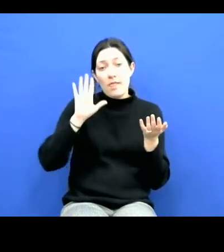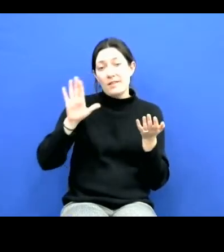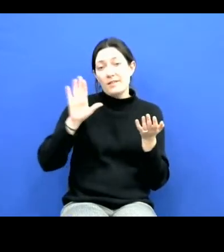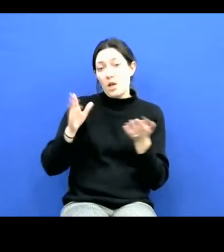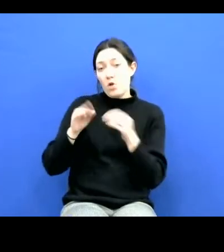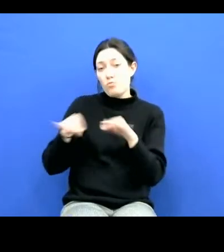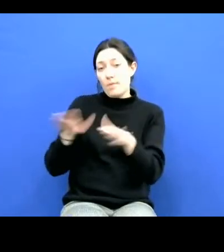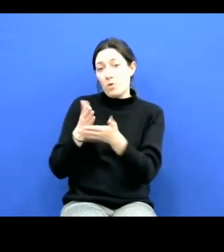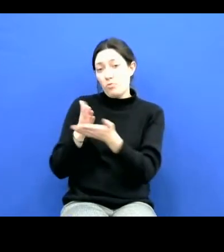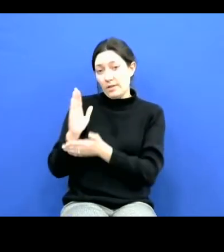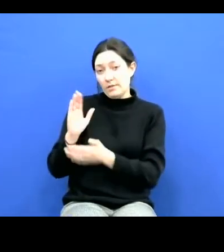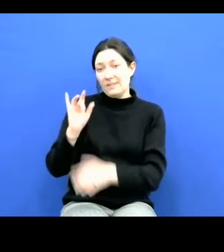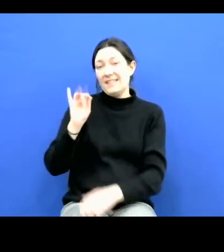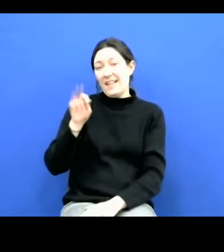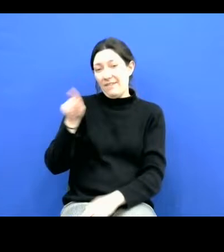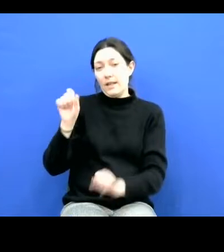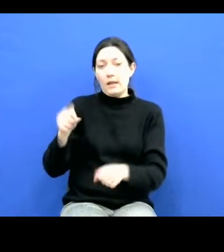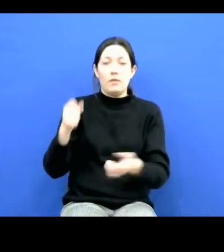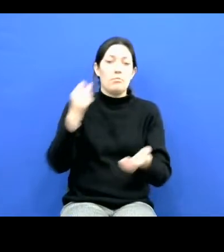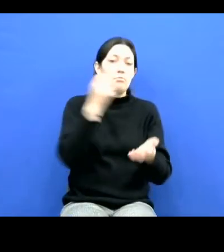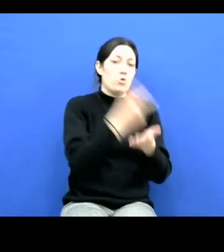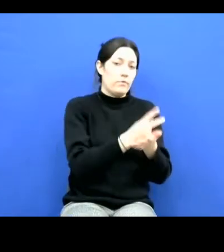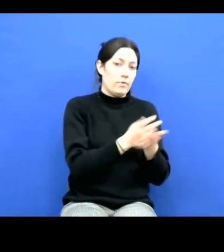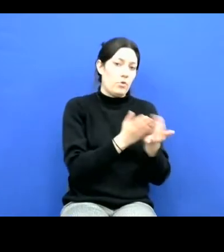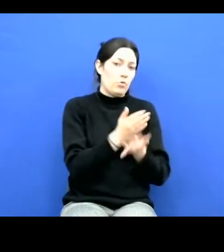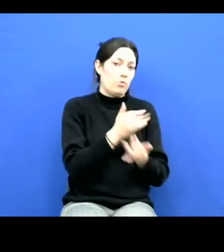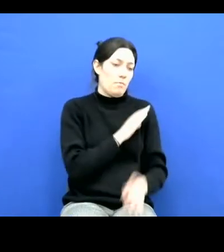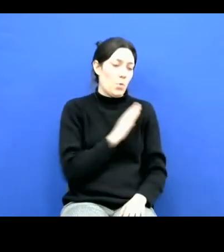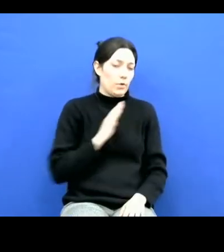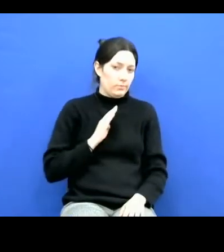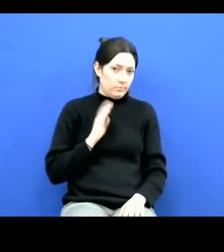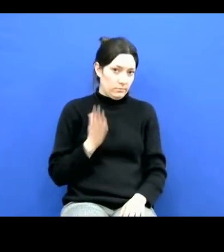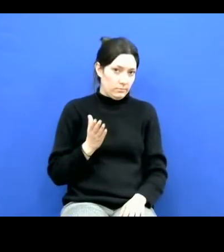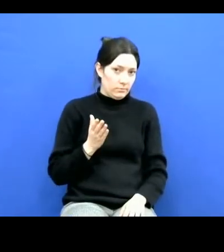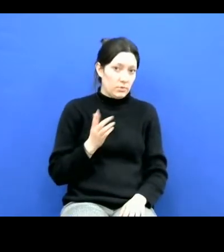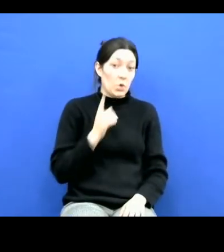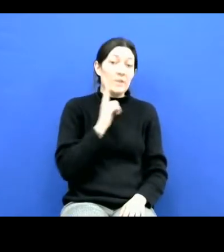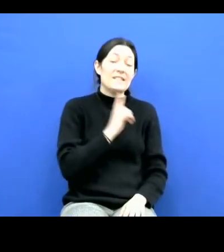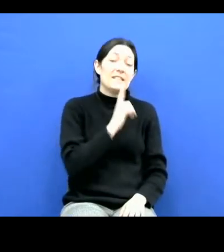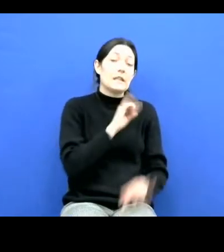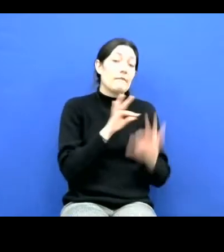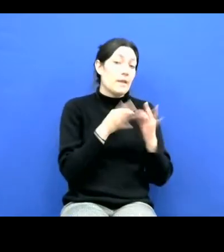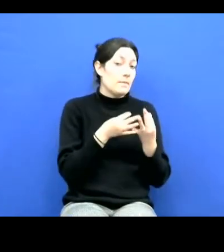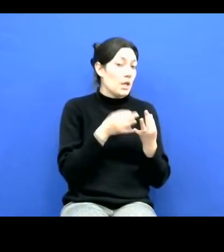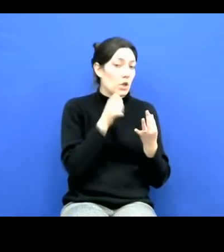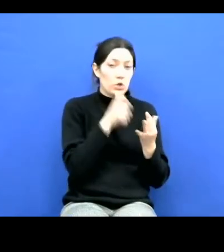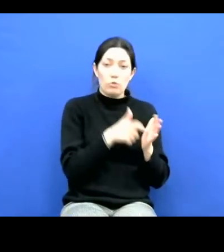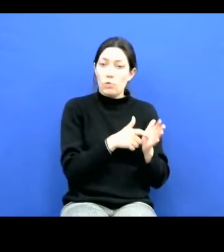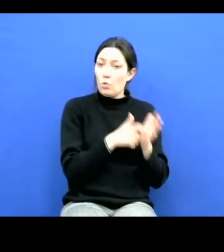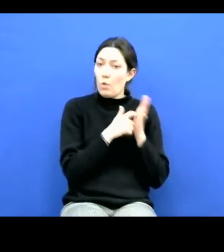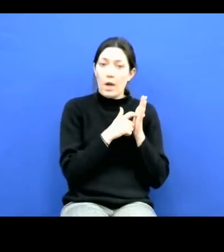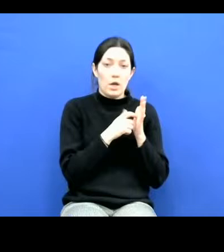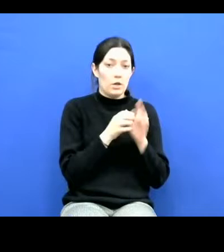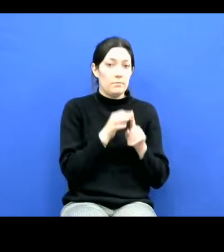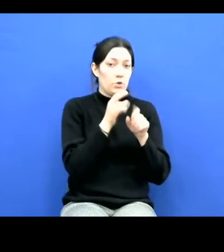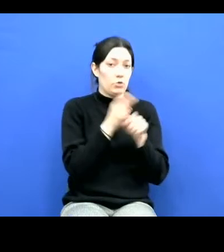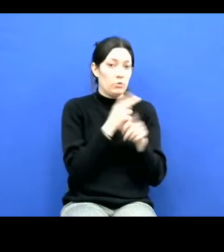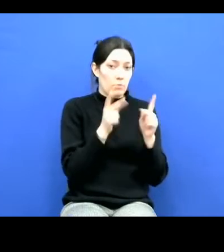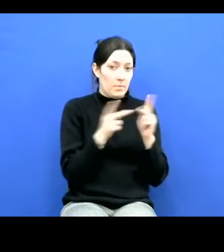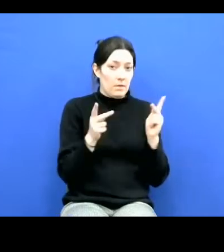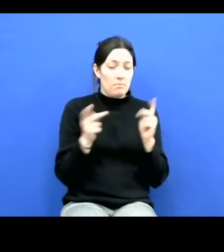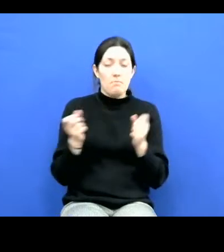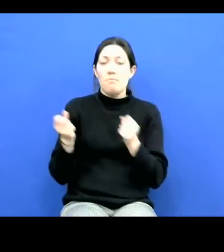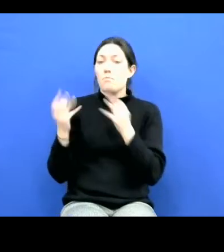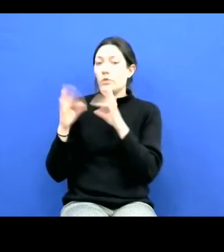that they can get approval. So the single families don't require a special use permit. Multifamily does,